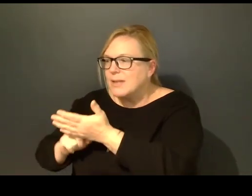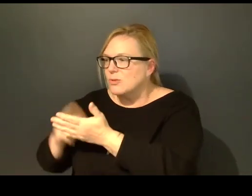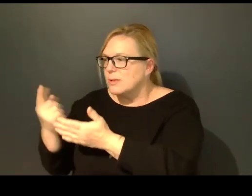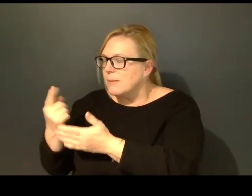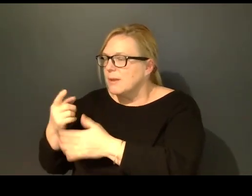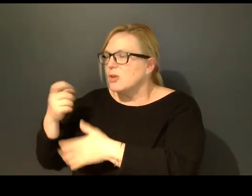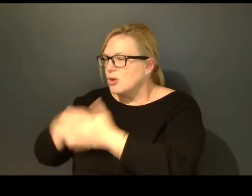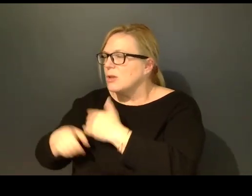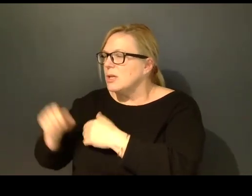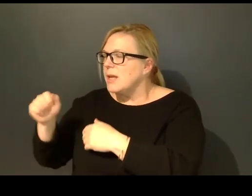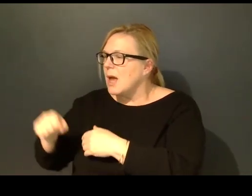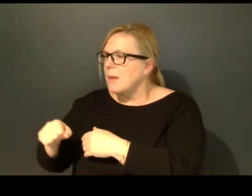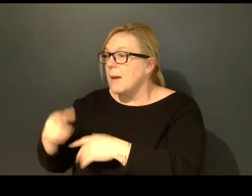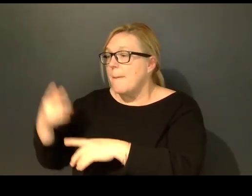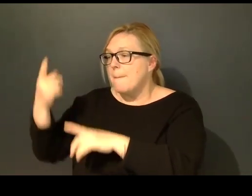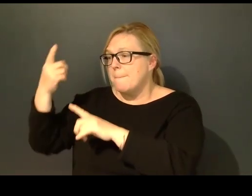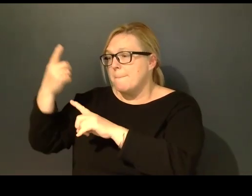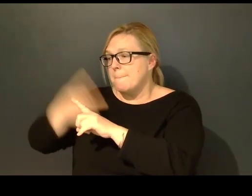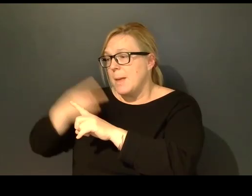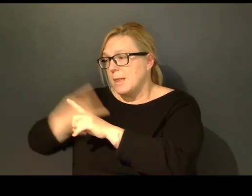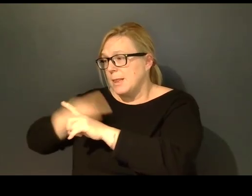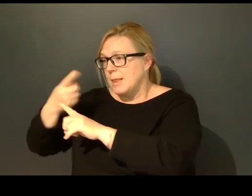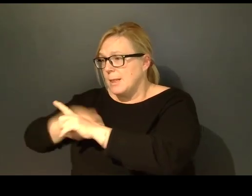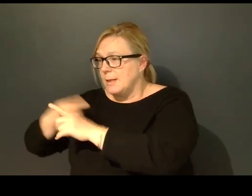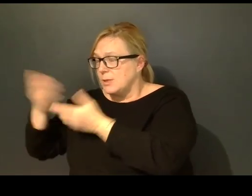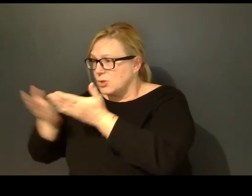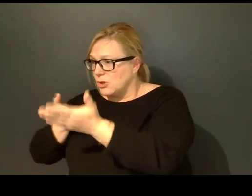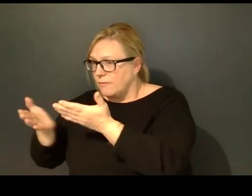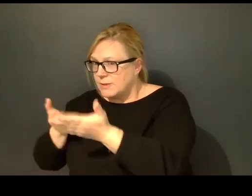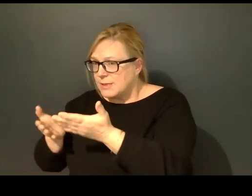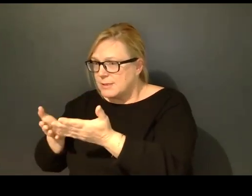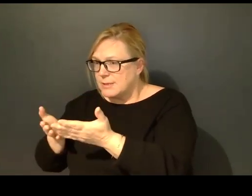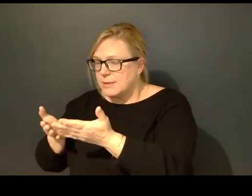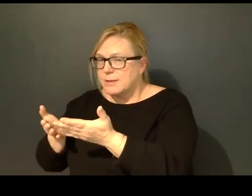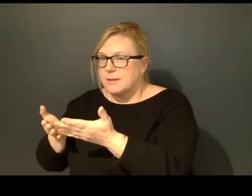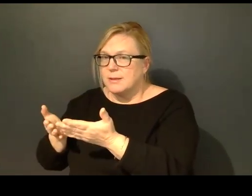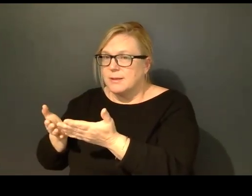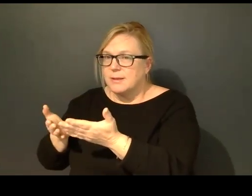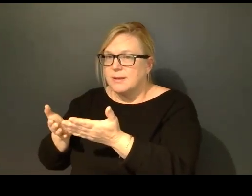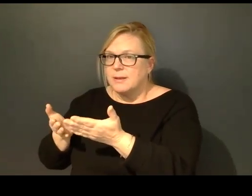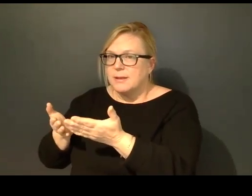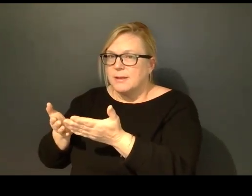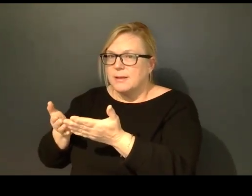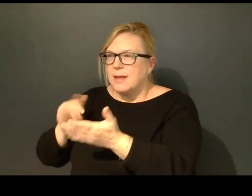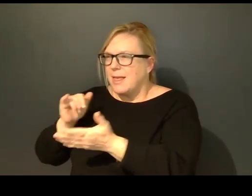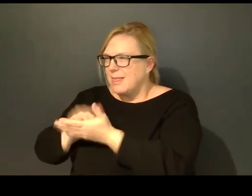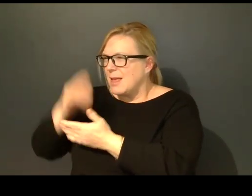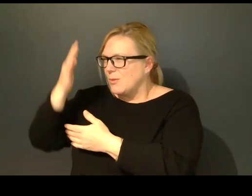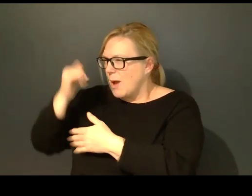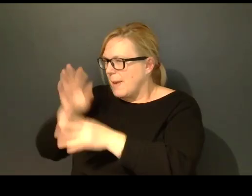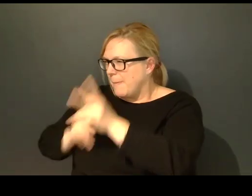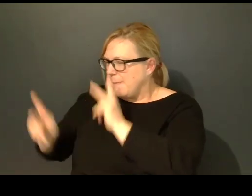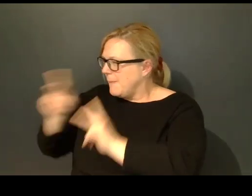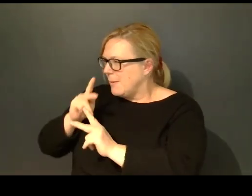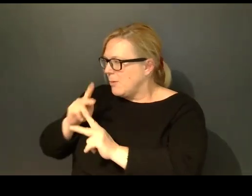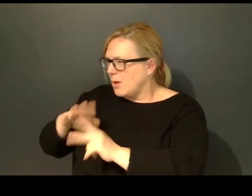monthly paid services are really what keep people away from apps that would very much